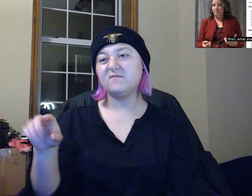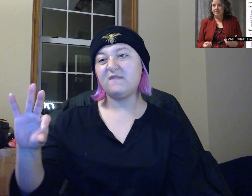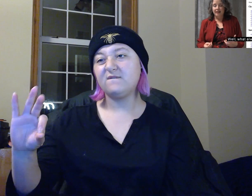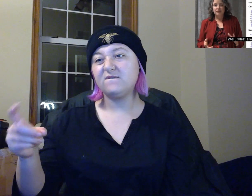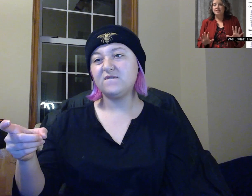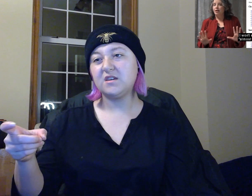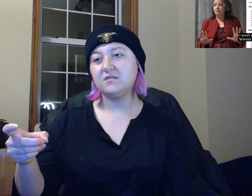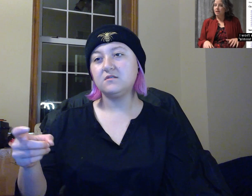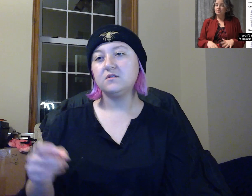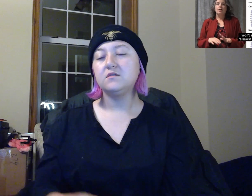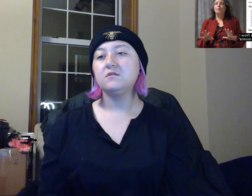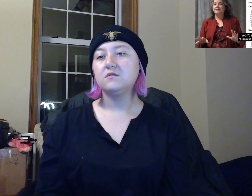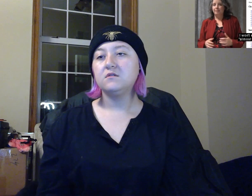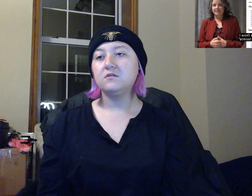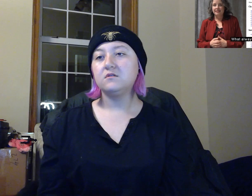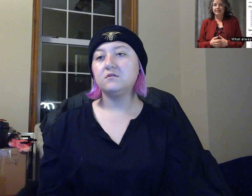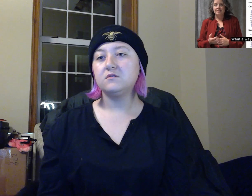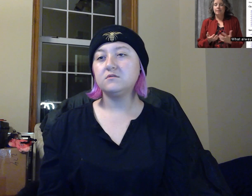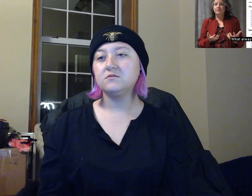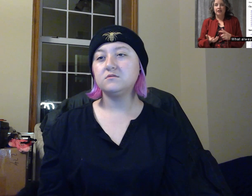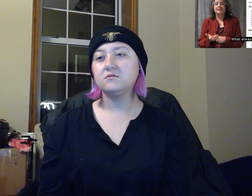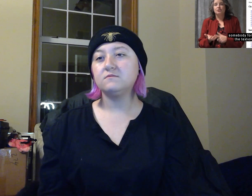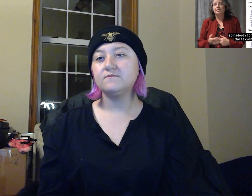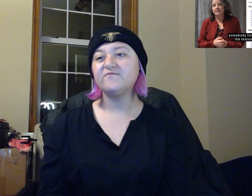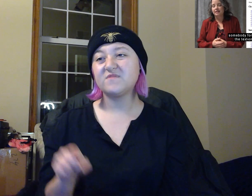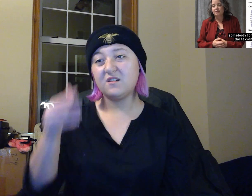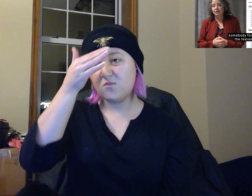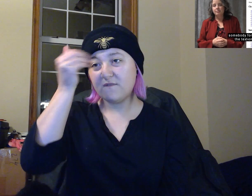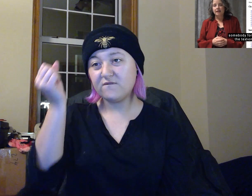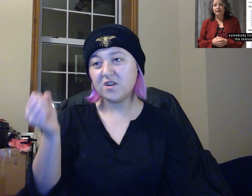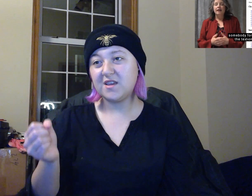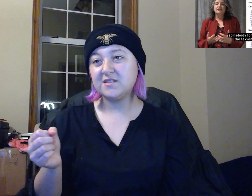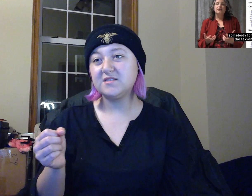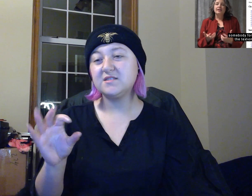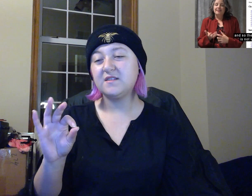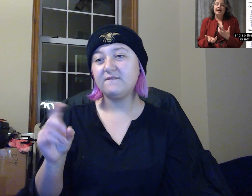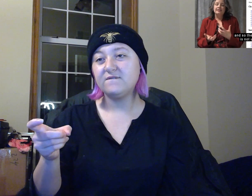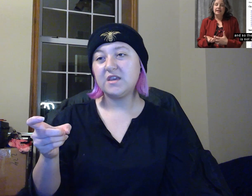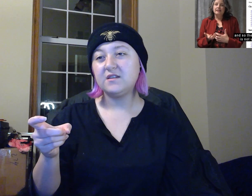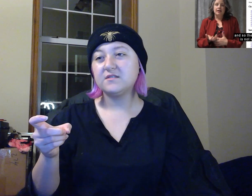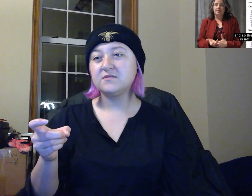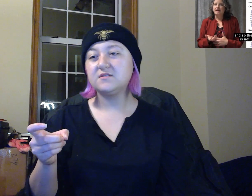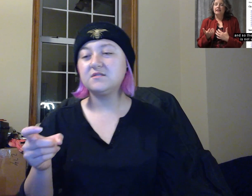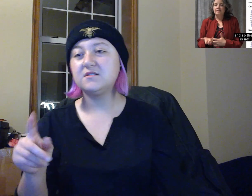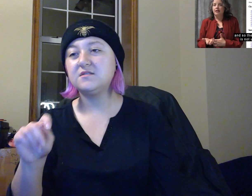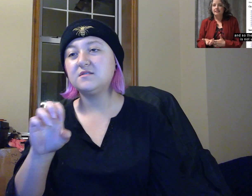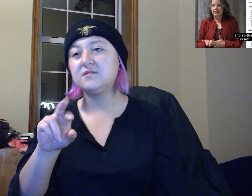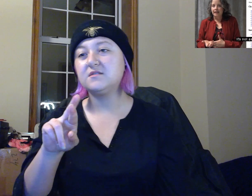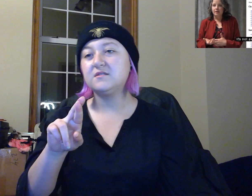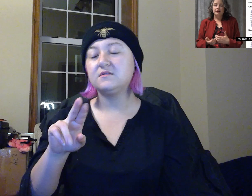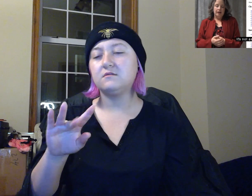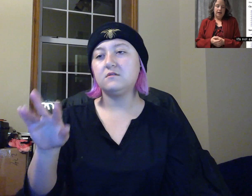always happens, I won't even say almost always, what always happens is somebody forgets to update the text-only website. And so then that data is not updated, it's